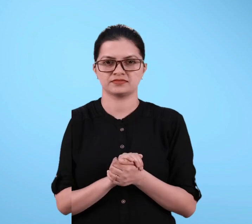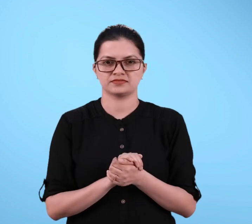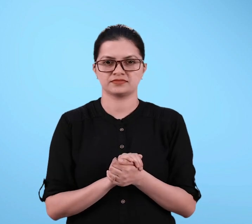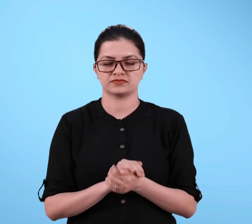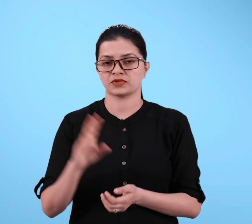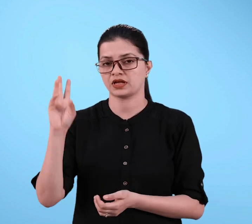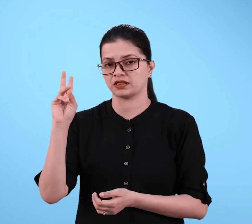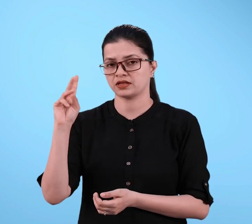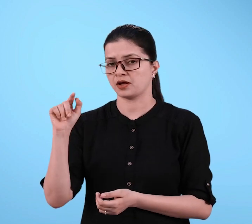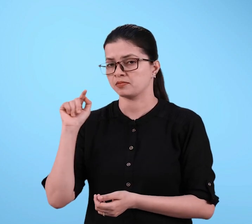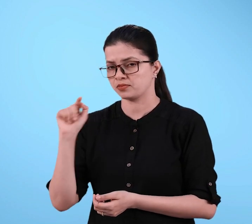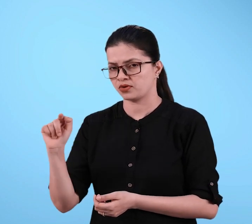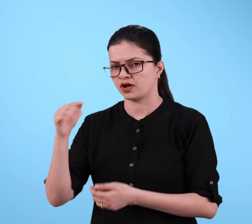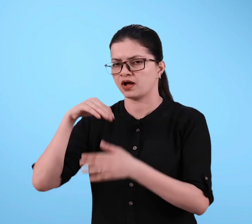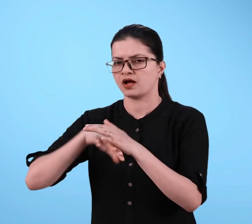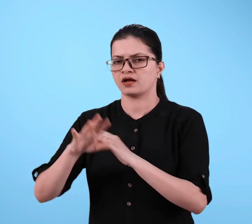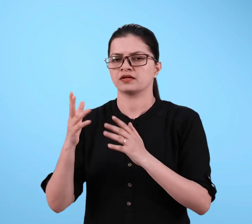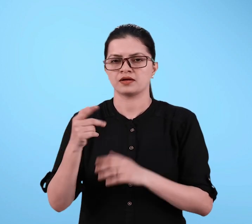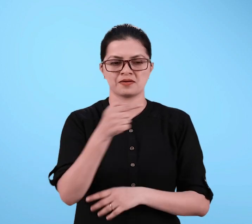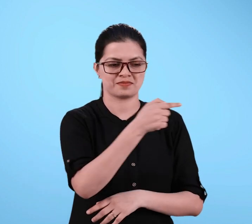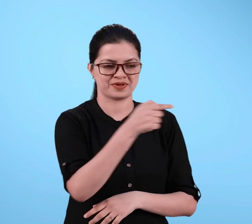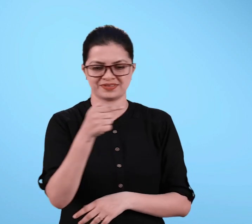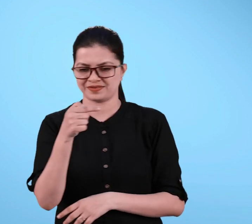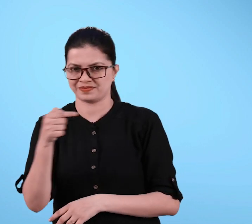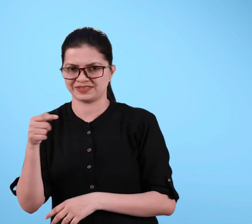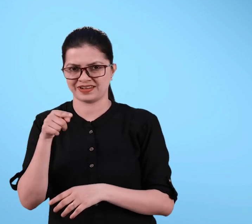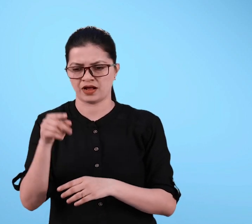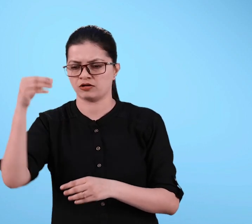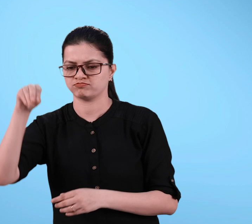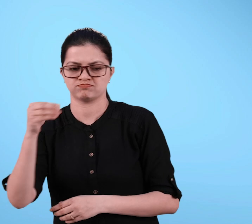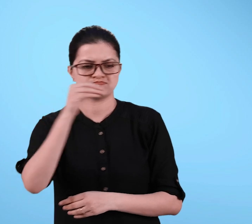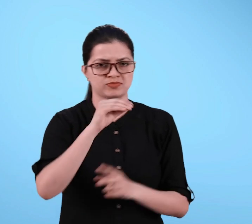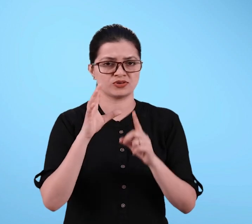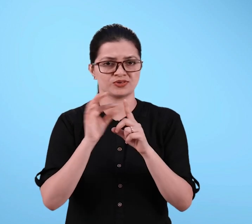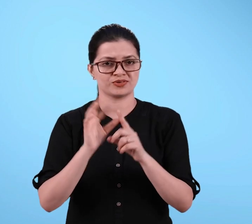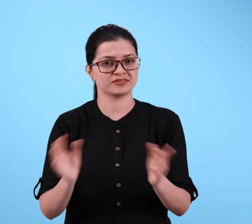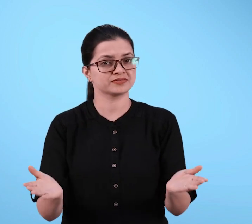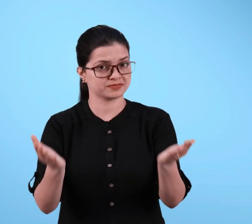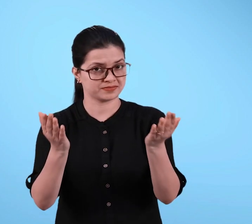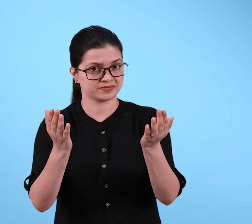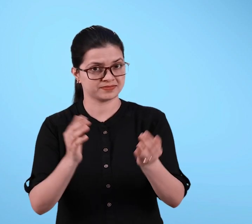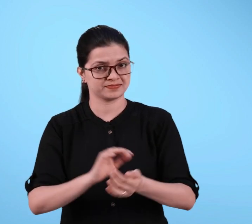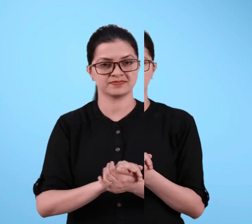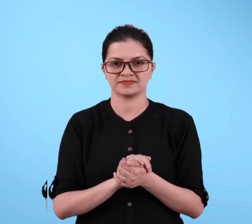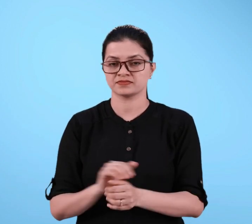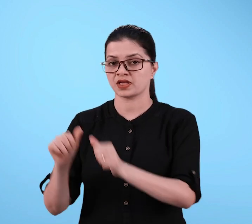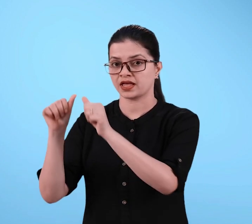Blanks. 3. A. Fill in the Plant blanks. fibers are obtained from blank. A.